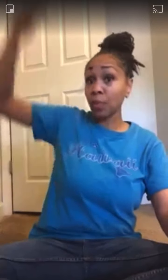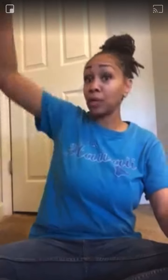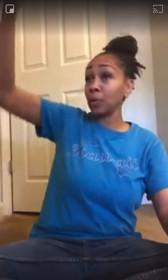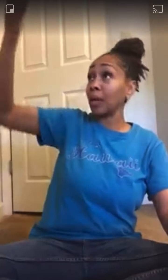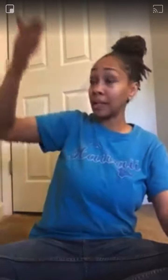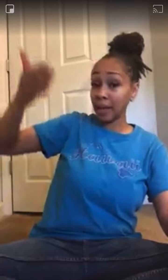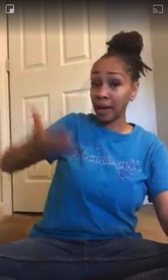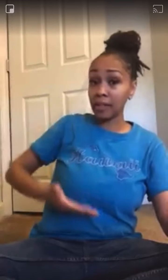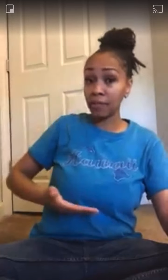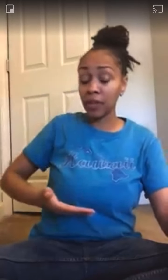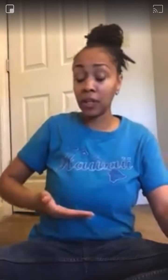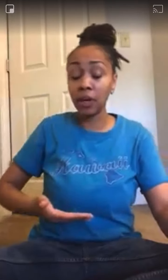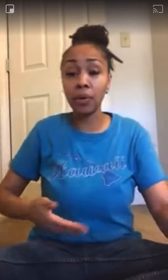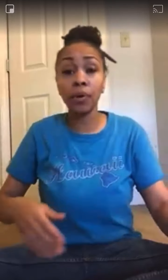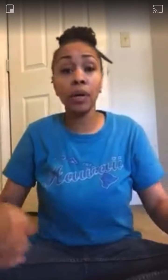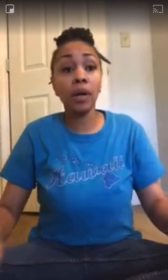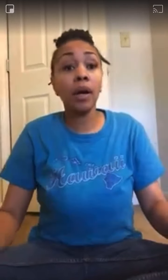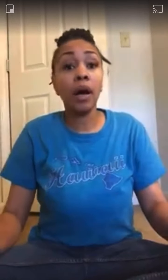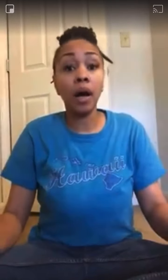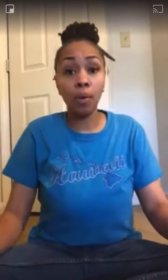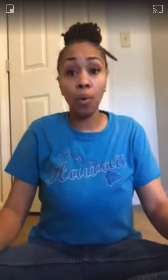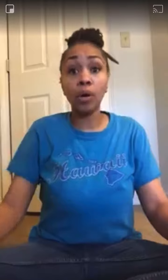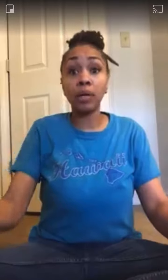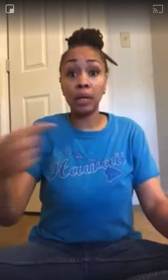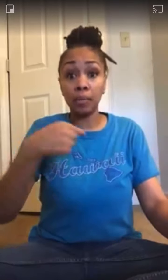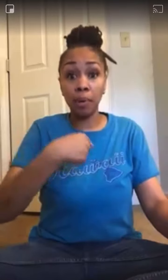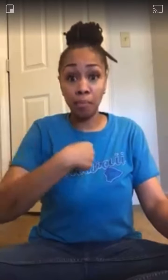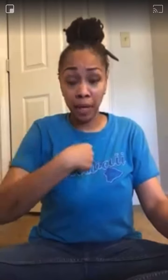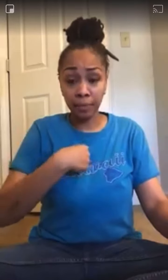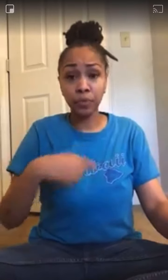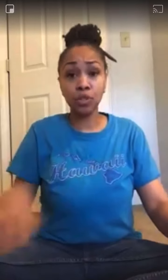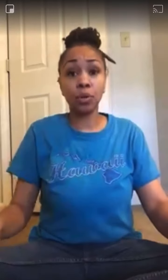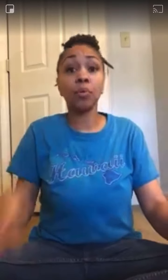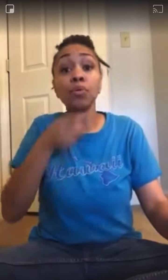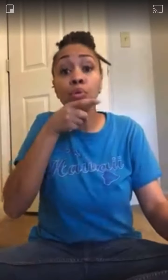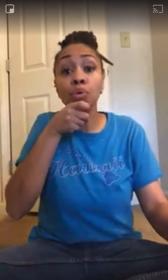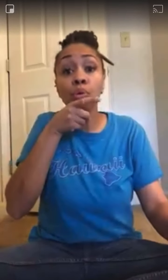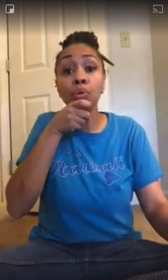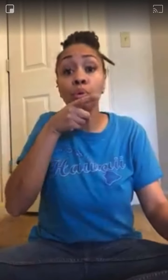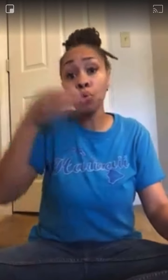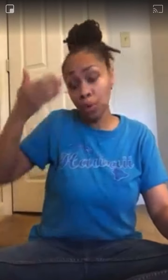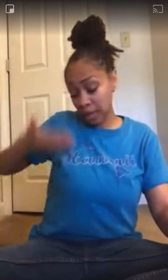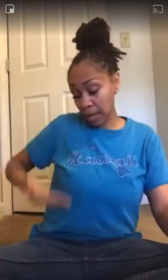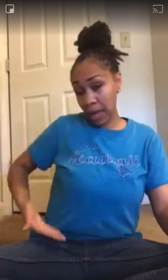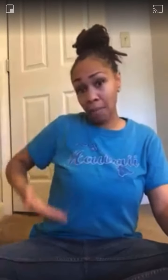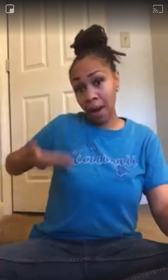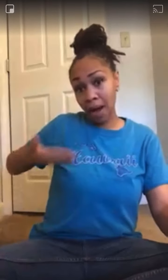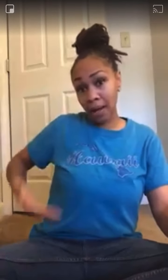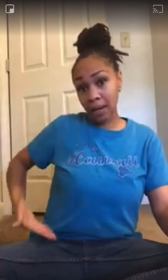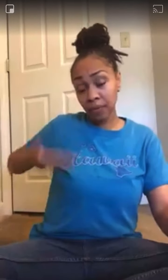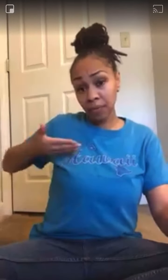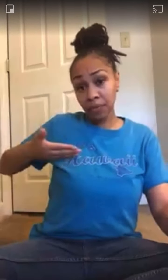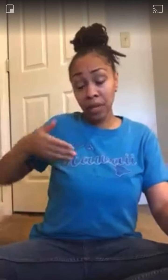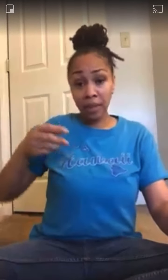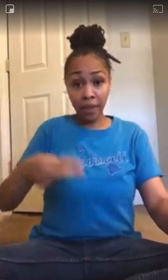why I do it like that in the video. Welcome me. So who am I that